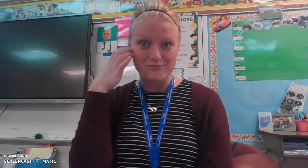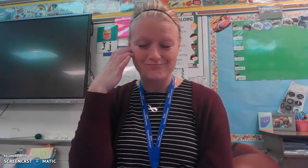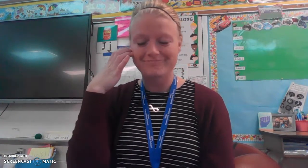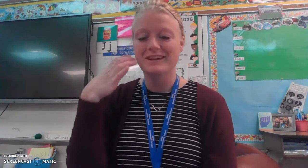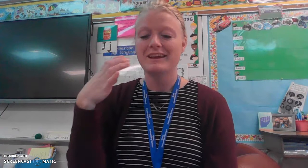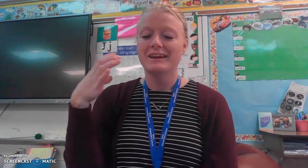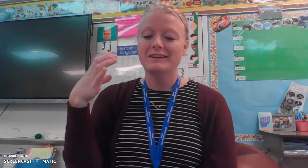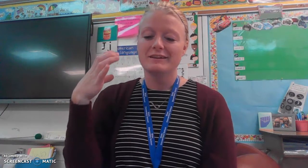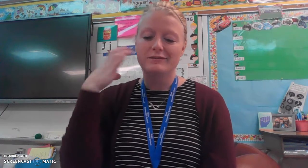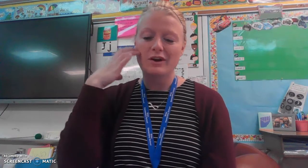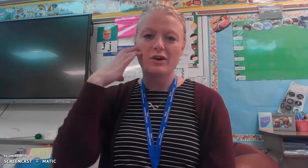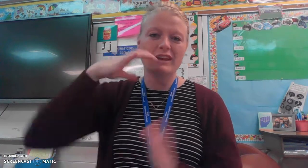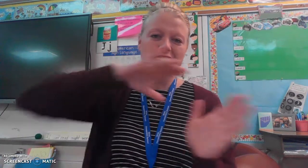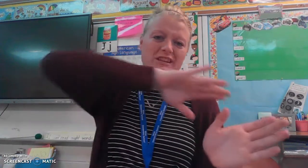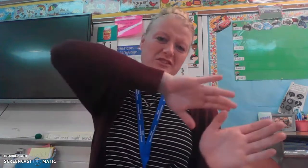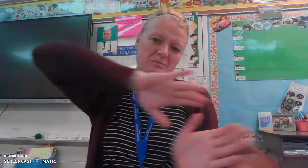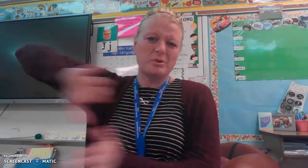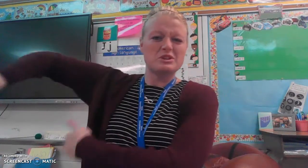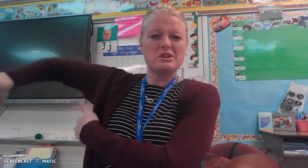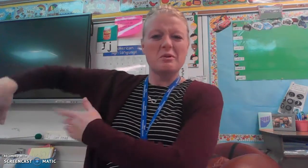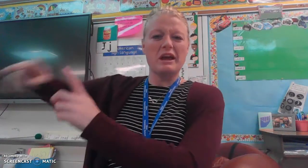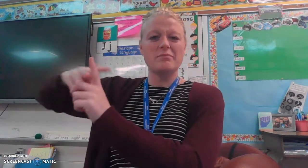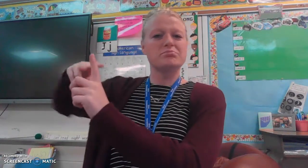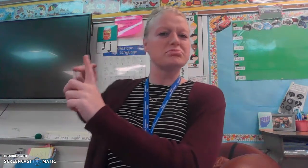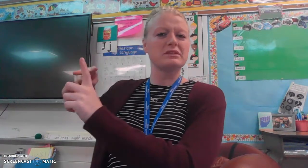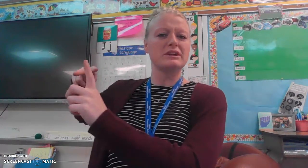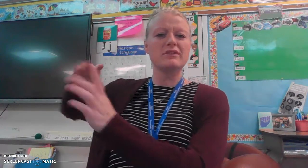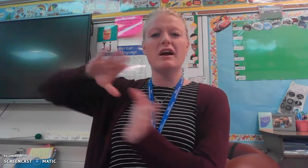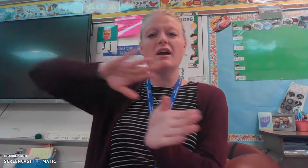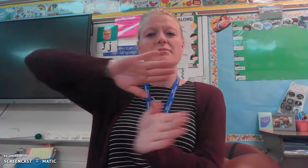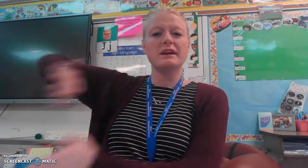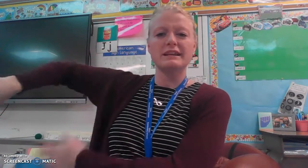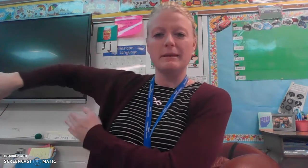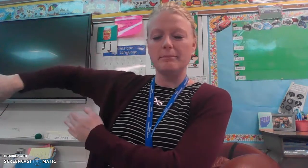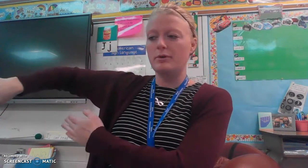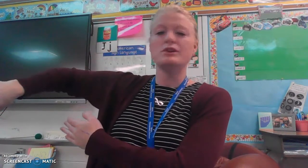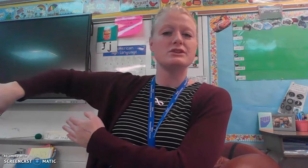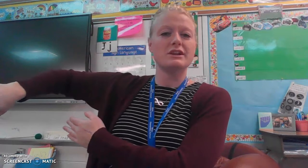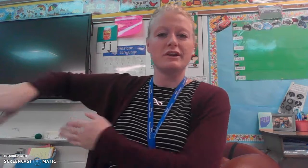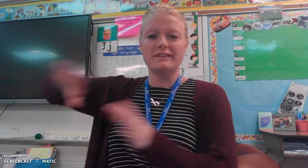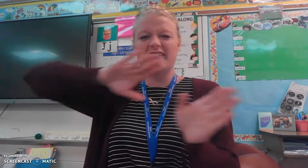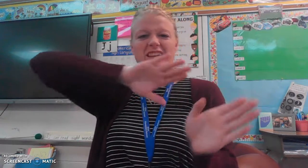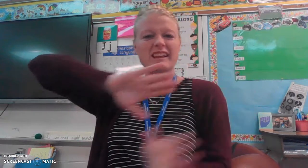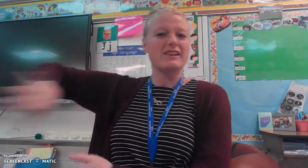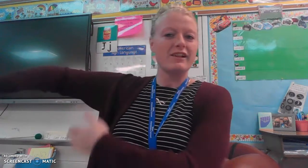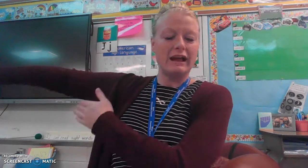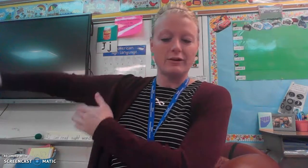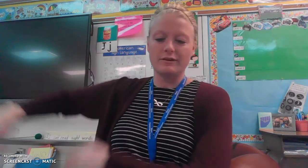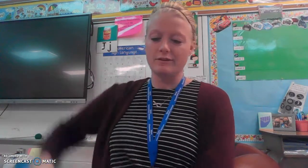phone. Phone, and then you just push it away. You've unplugged it and pushed it all and slid it all out of the